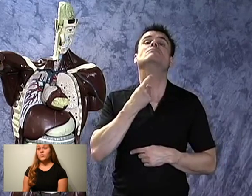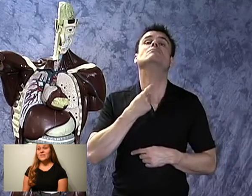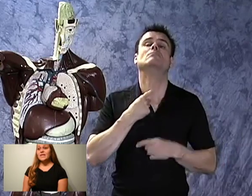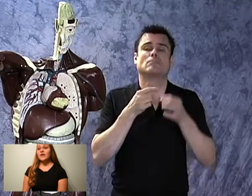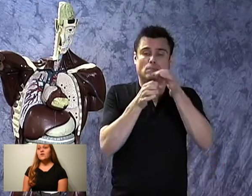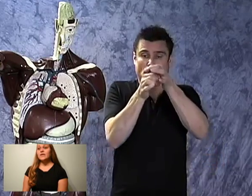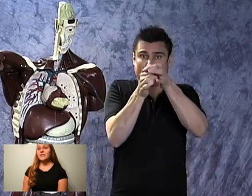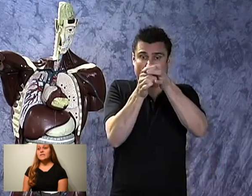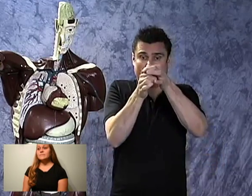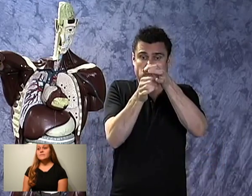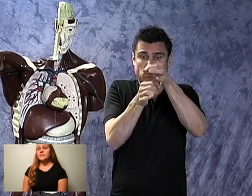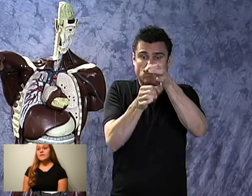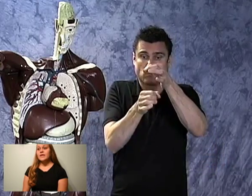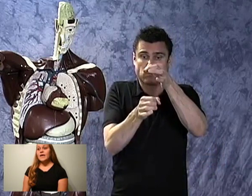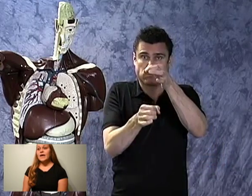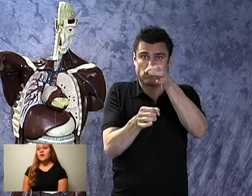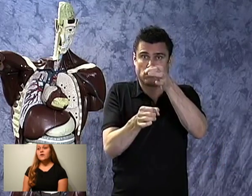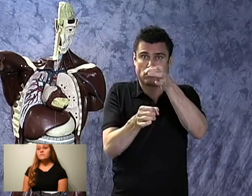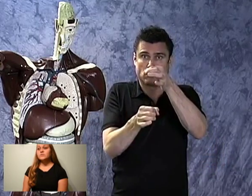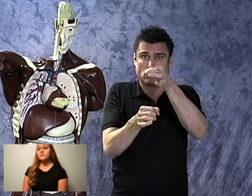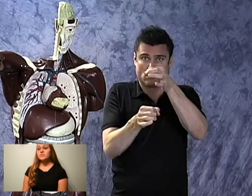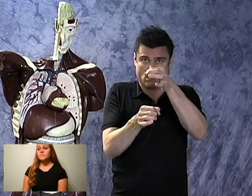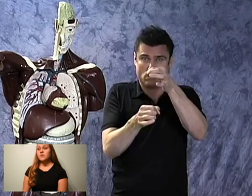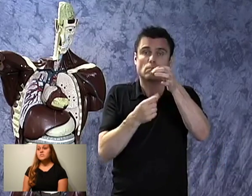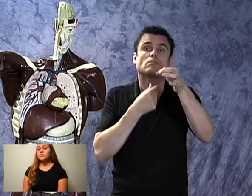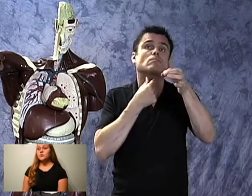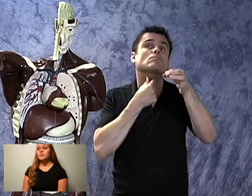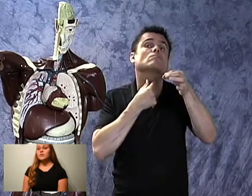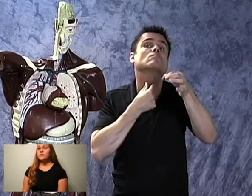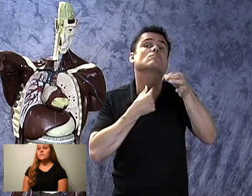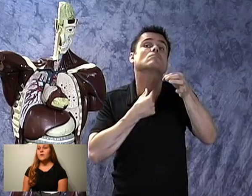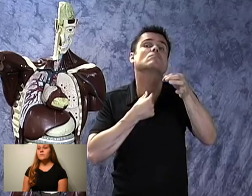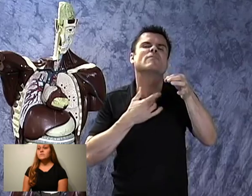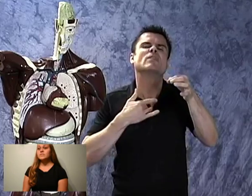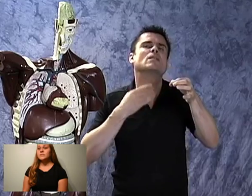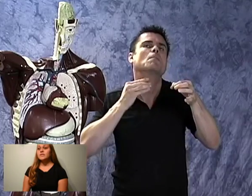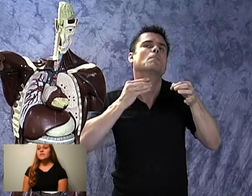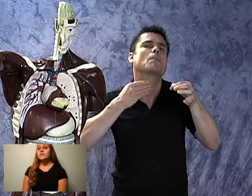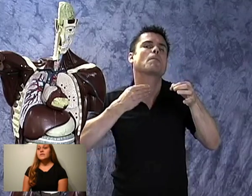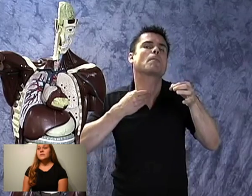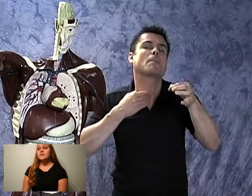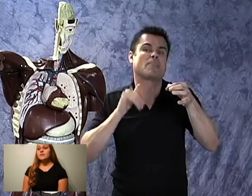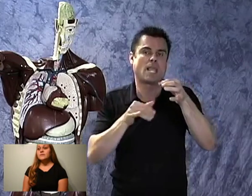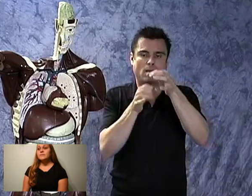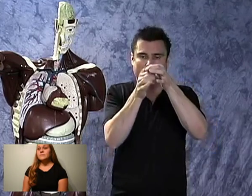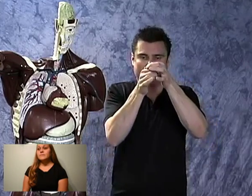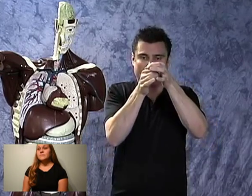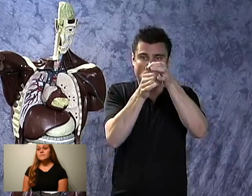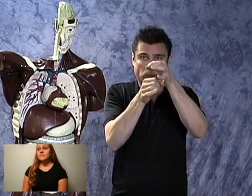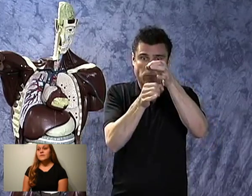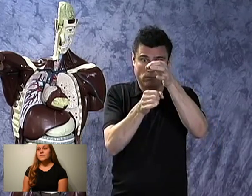When you breathe air in, air goes through a small tube in your throat,